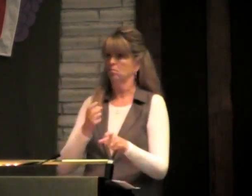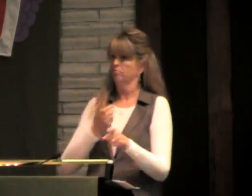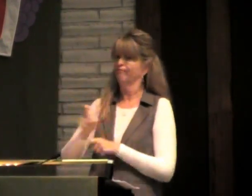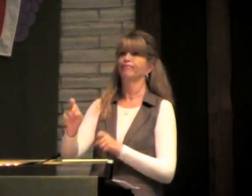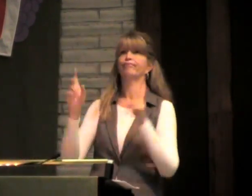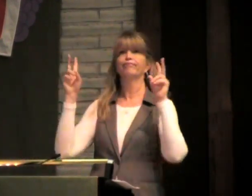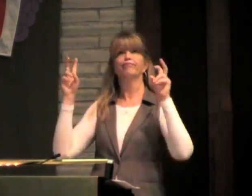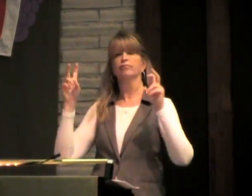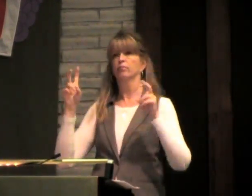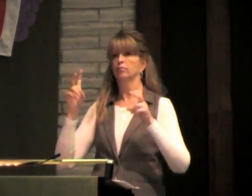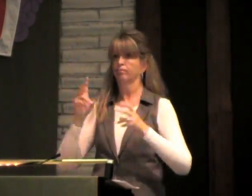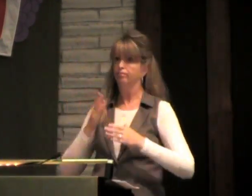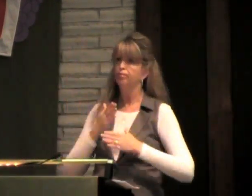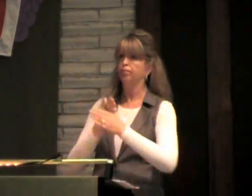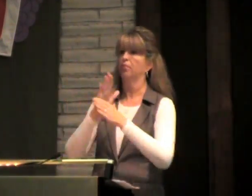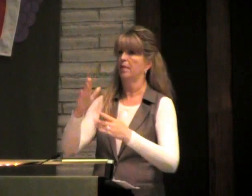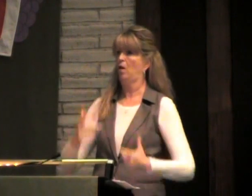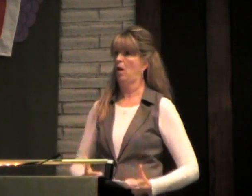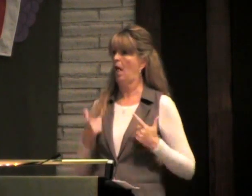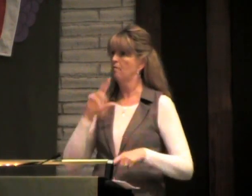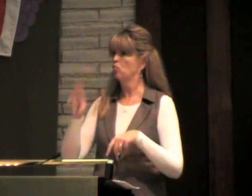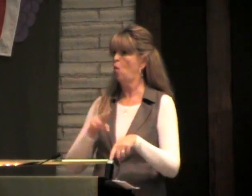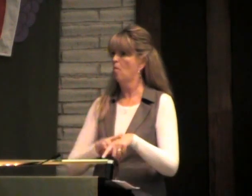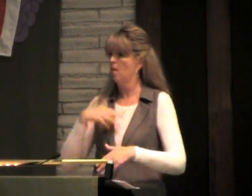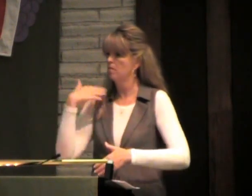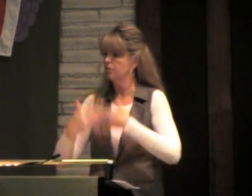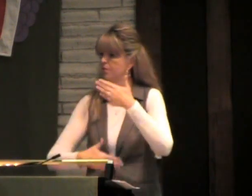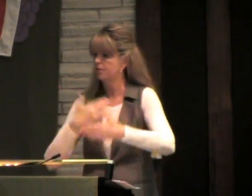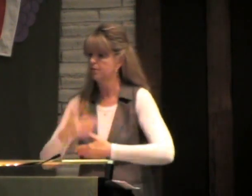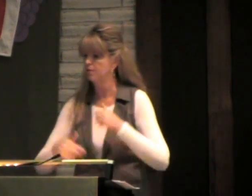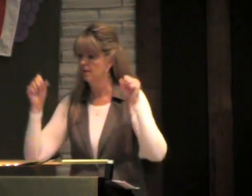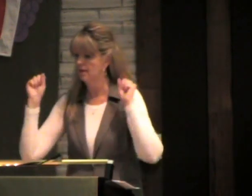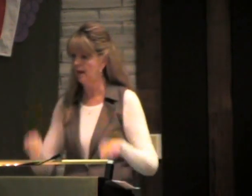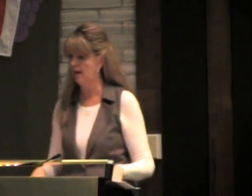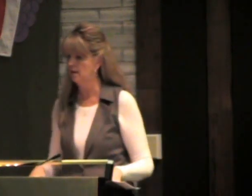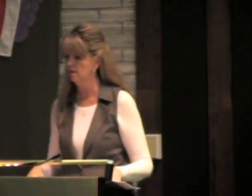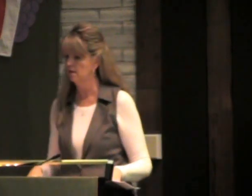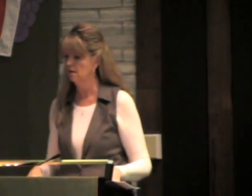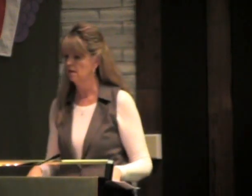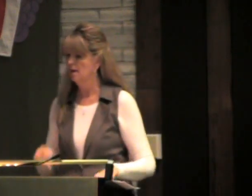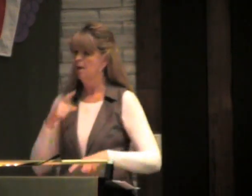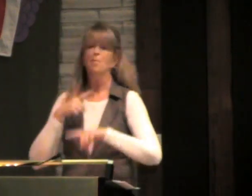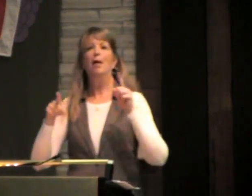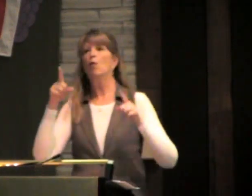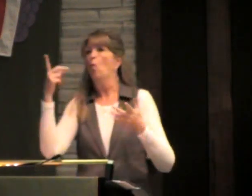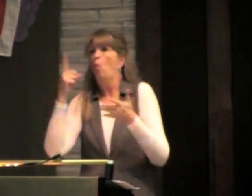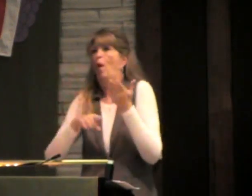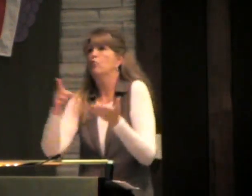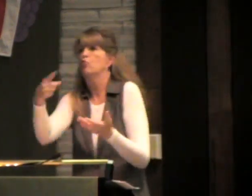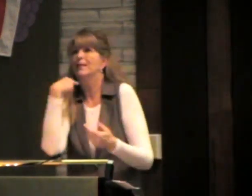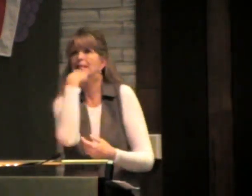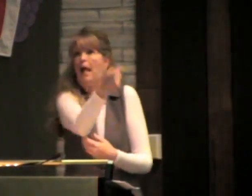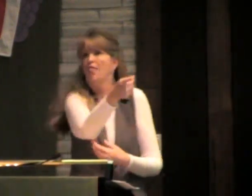lead to worse medical problems for people. It can really impair your normal functioning of your daily